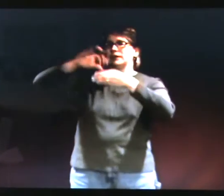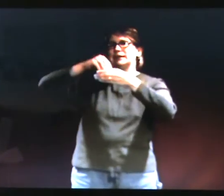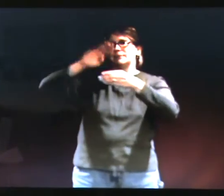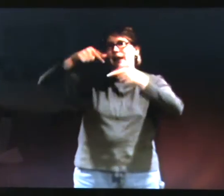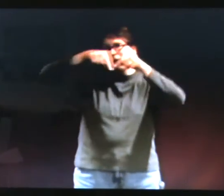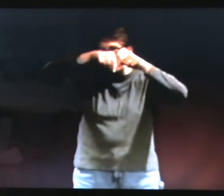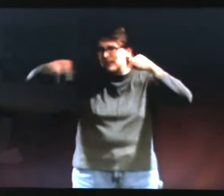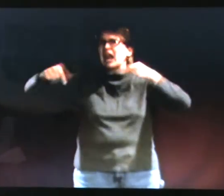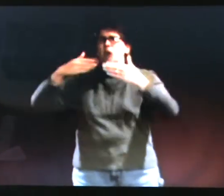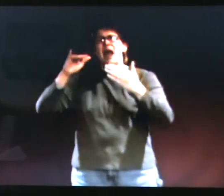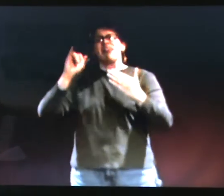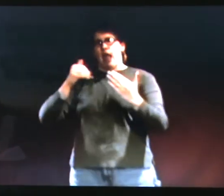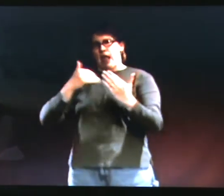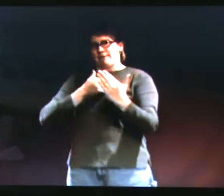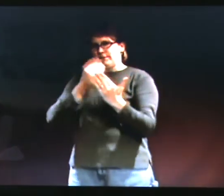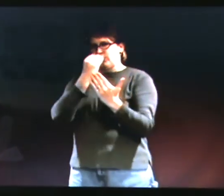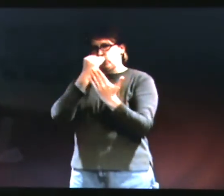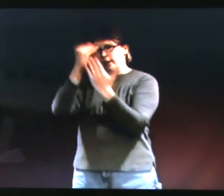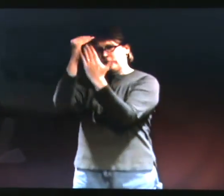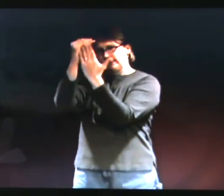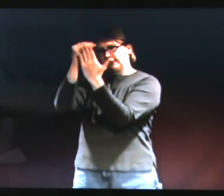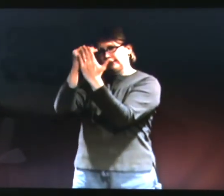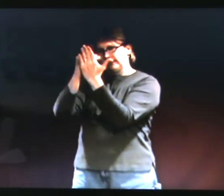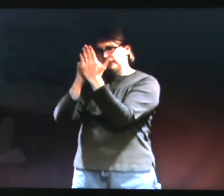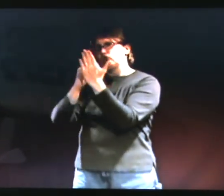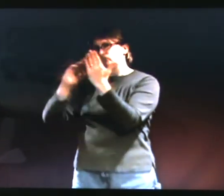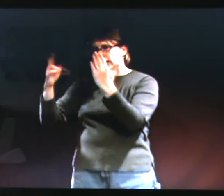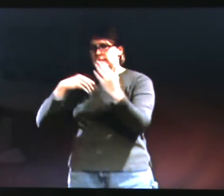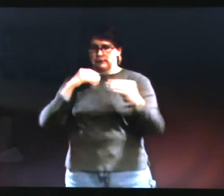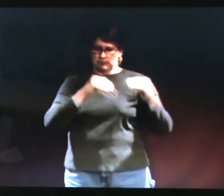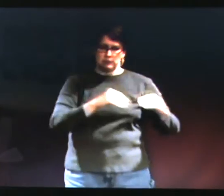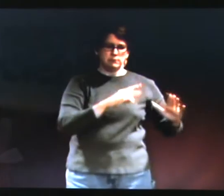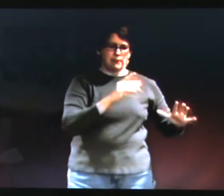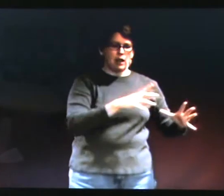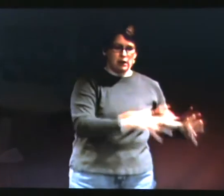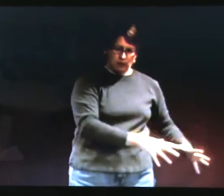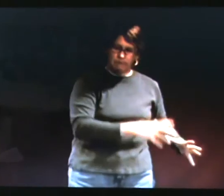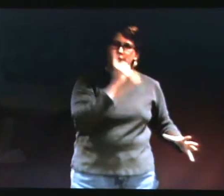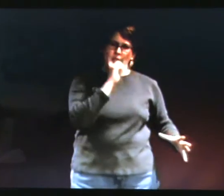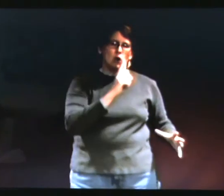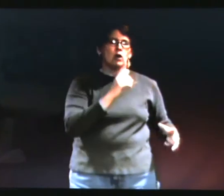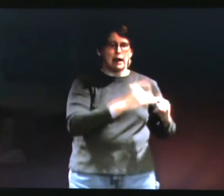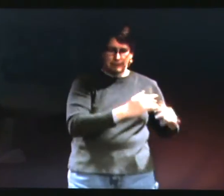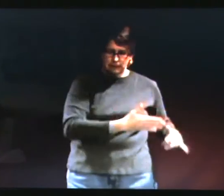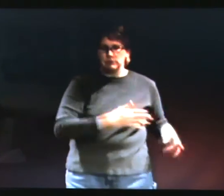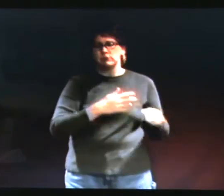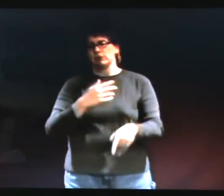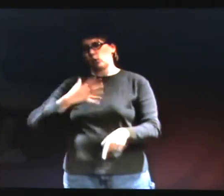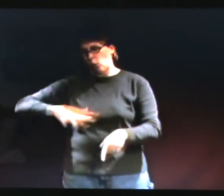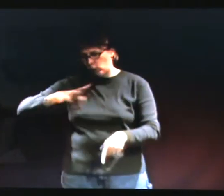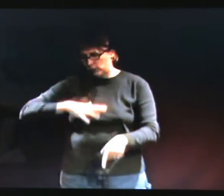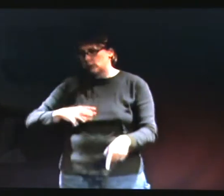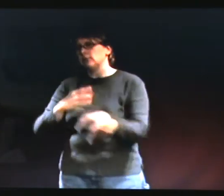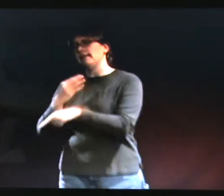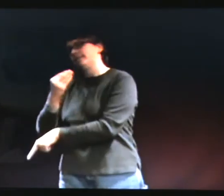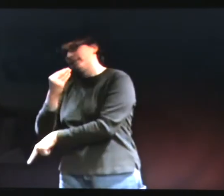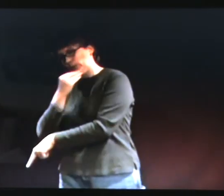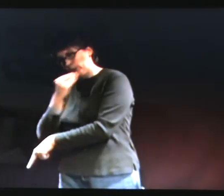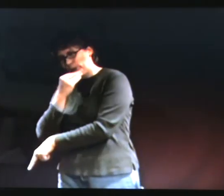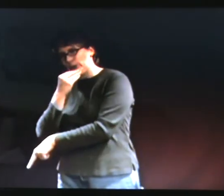Again, there's no glass allowed. Everything has to be plastic. So we have a food list that gets. So when we're ready, we put everything in there and close, and then we